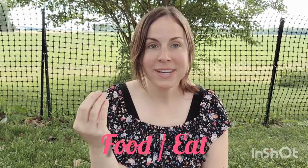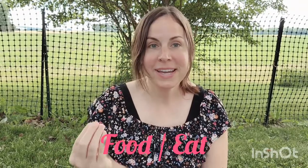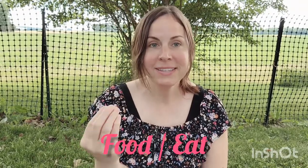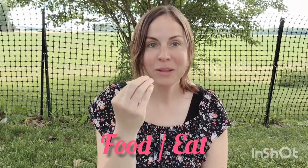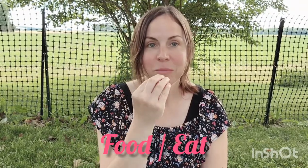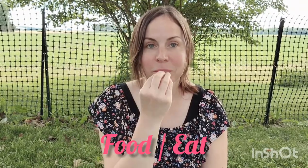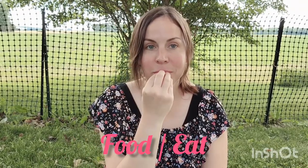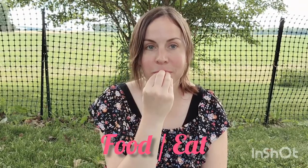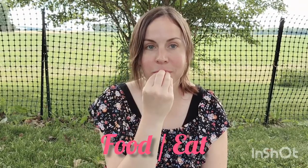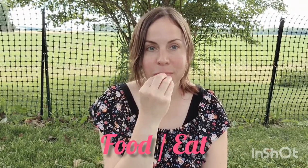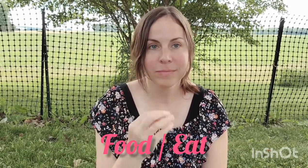eat.